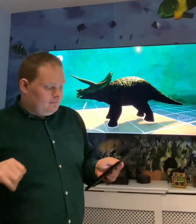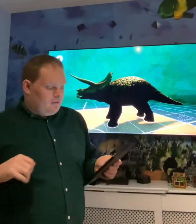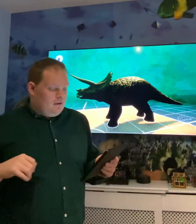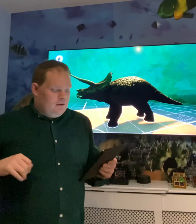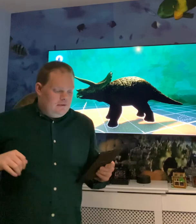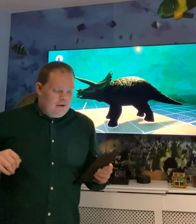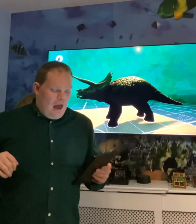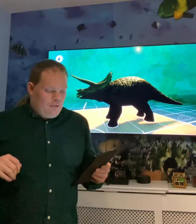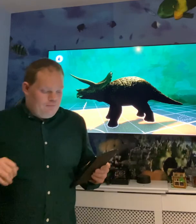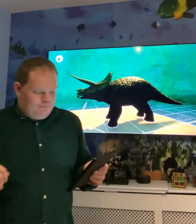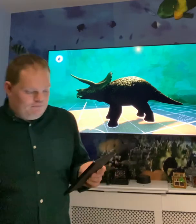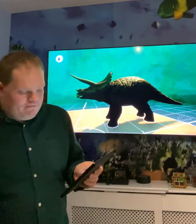Now,